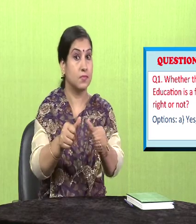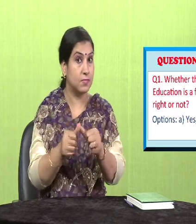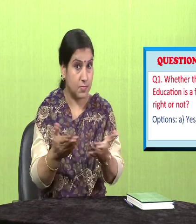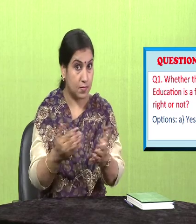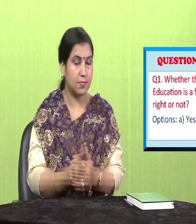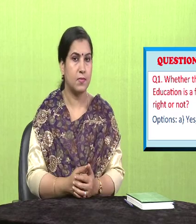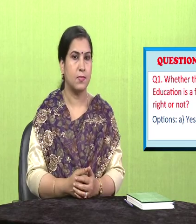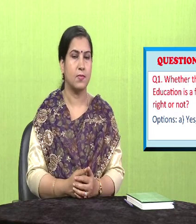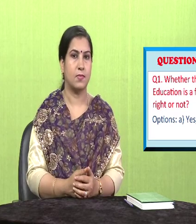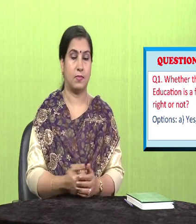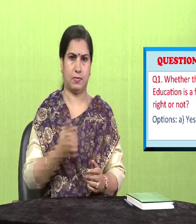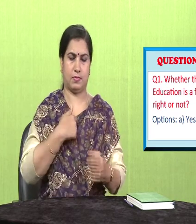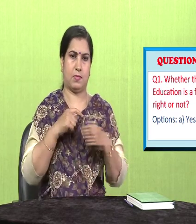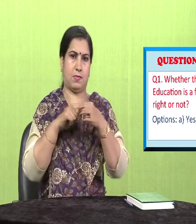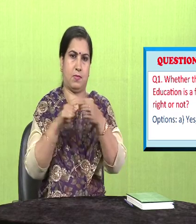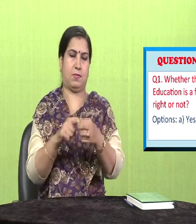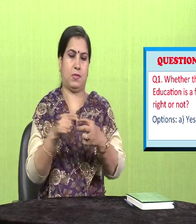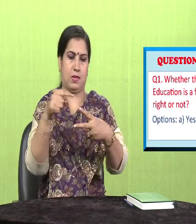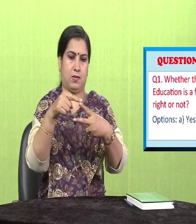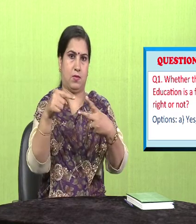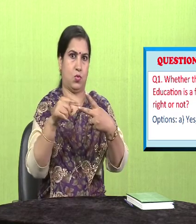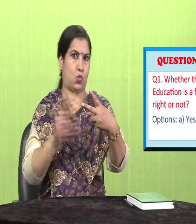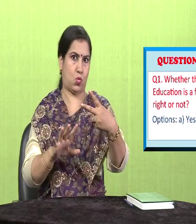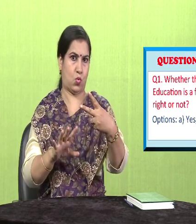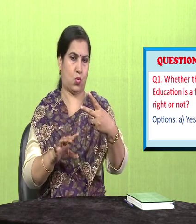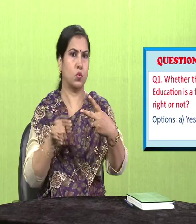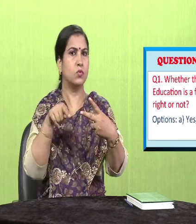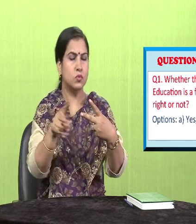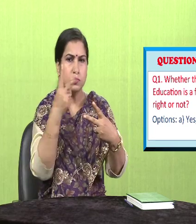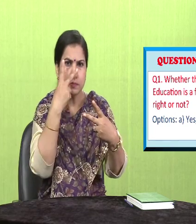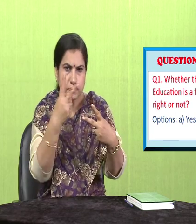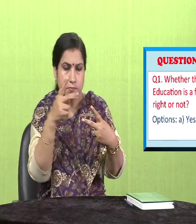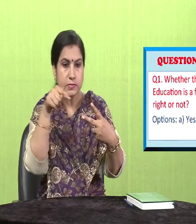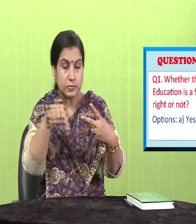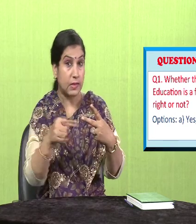I will ask you two questions based on this video.